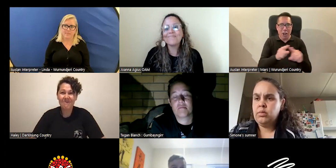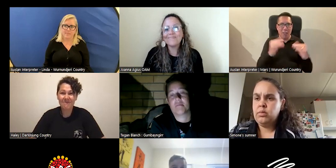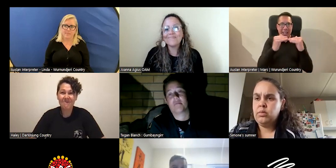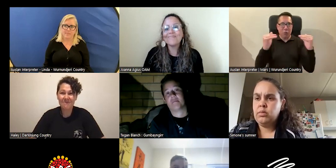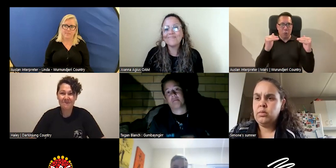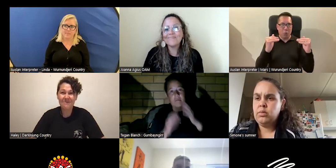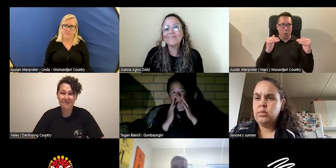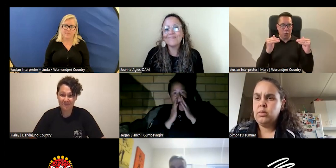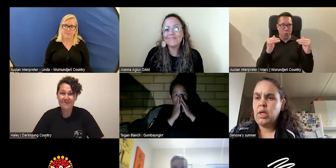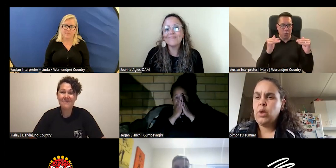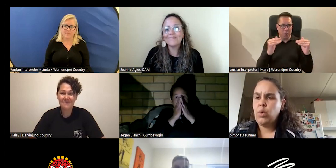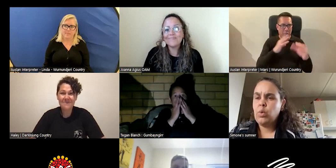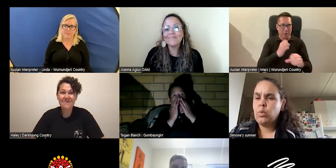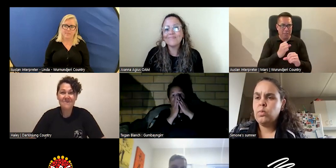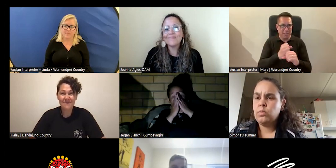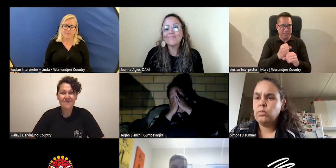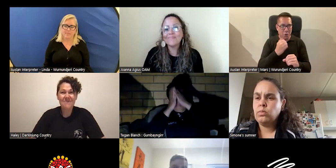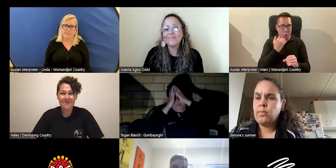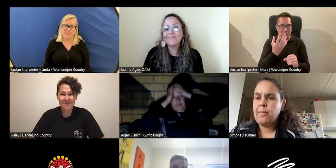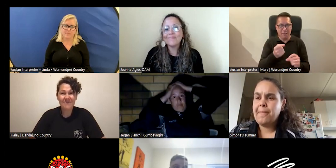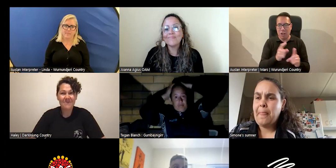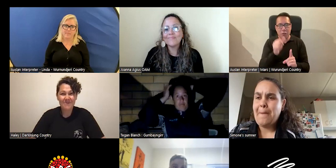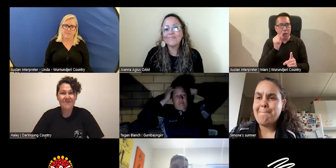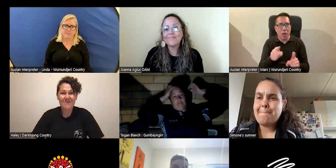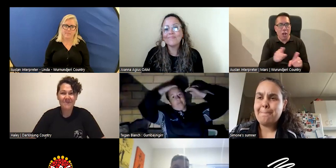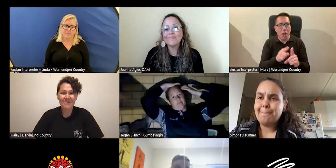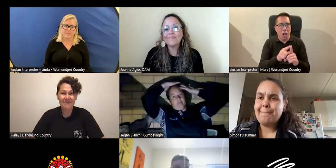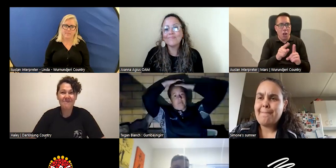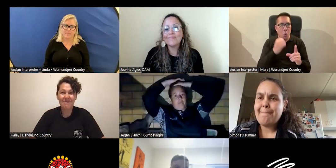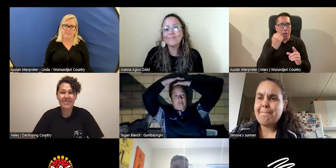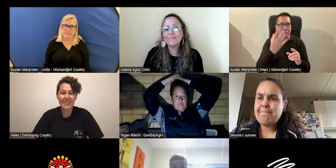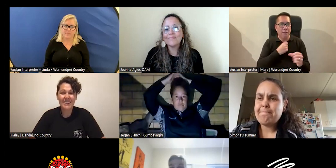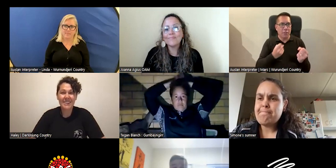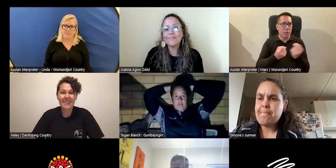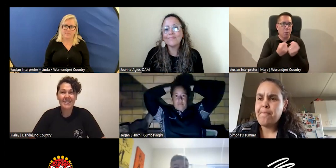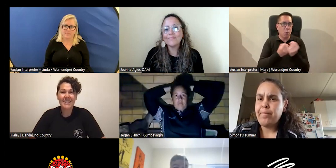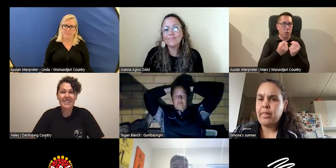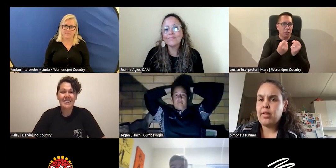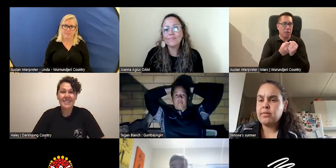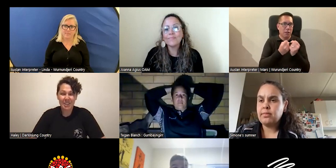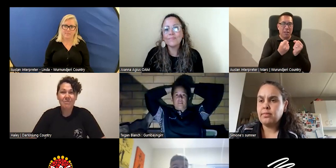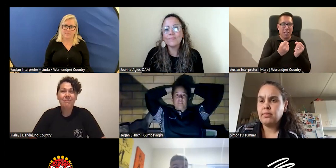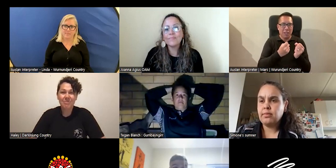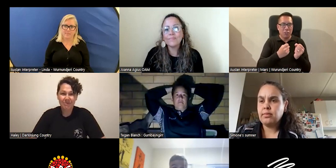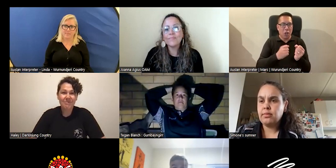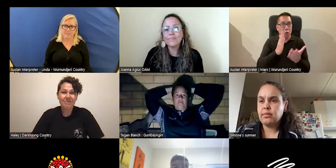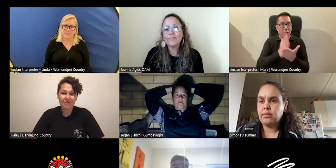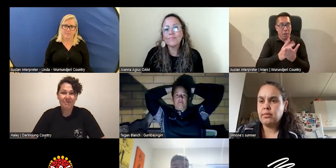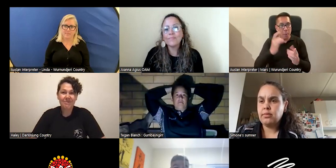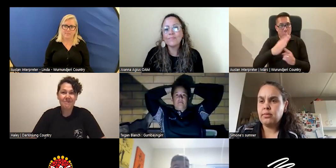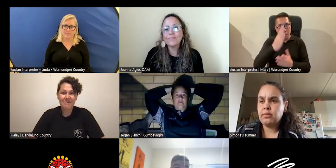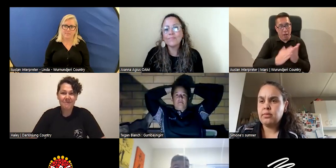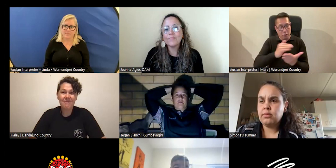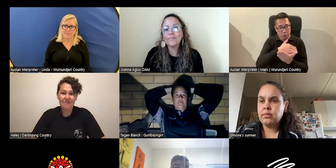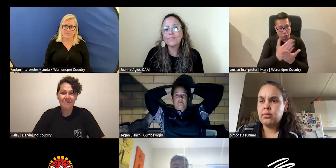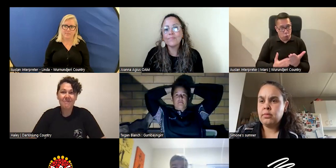Parliament. It's always going to get the overarching support, which is all part about the truth telling and history telling of our